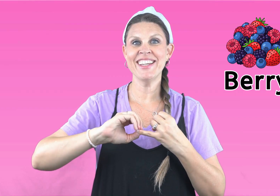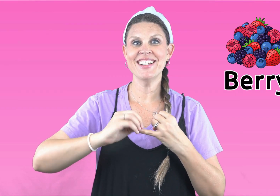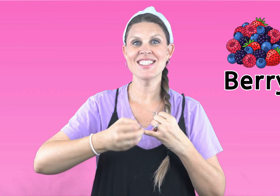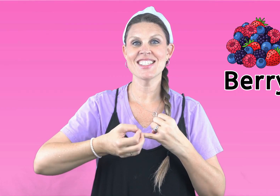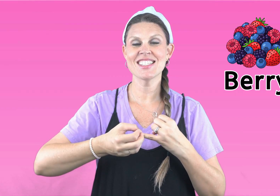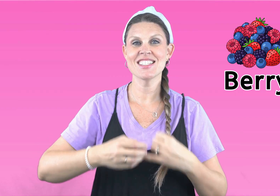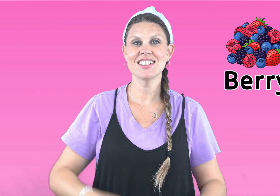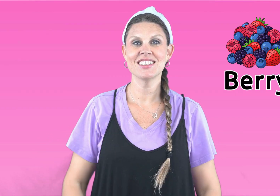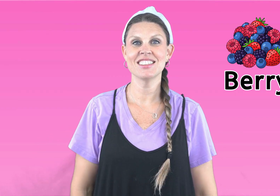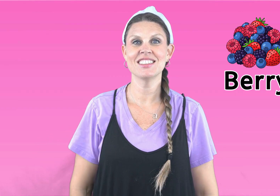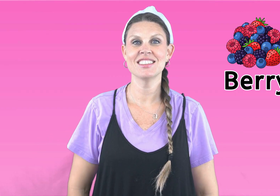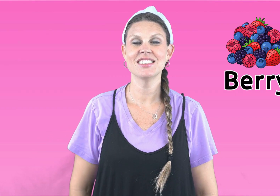berries,